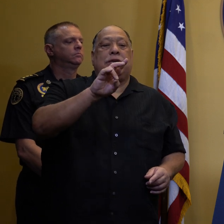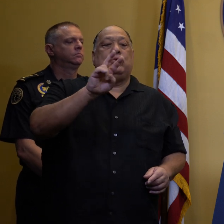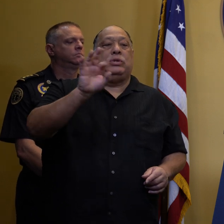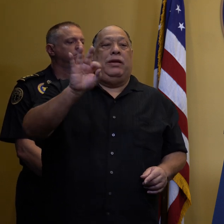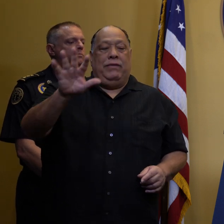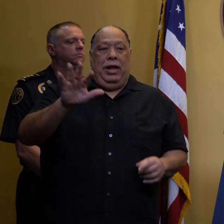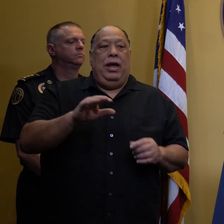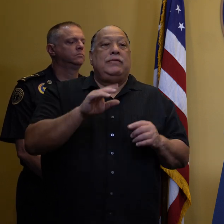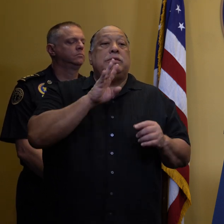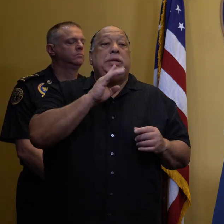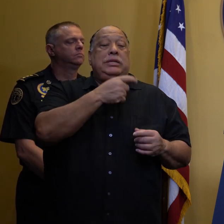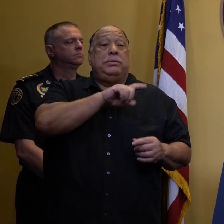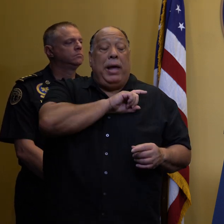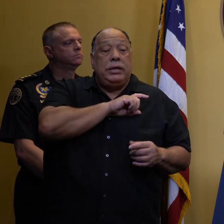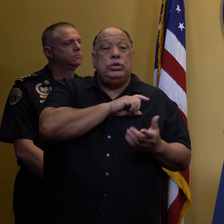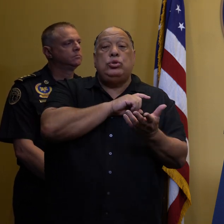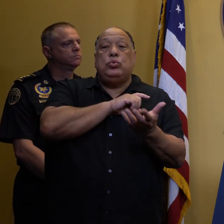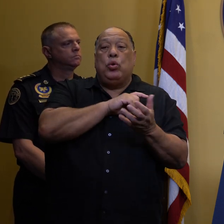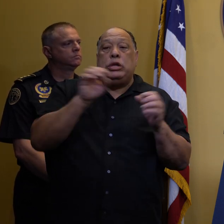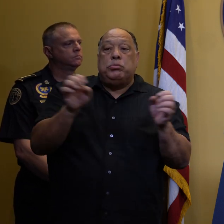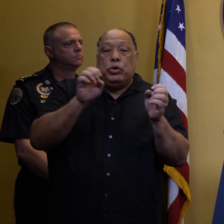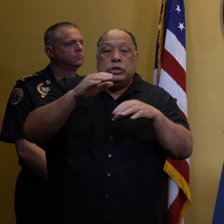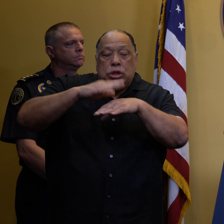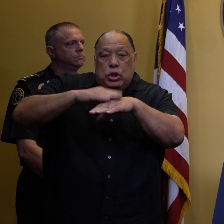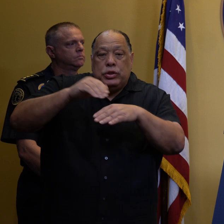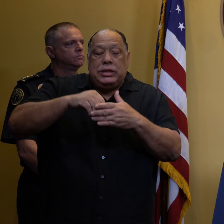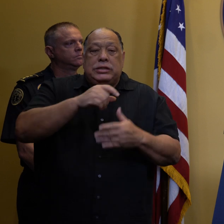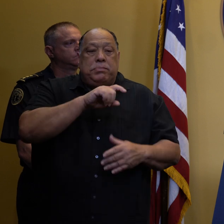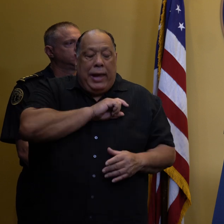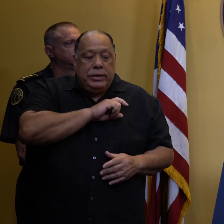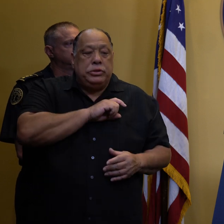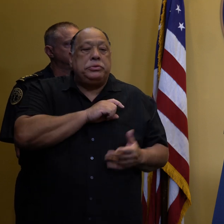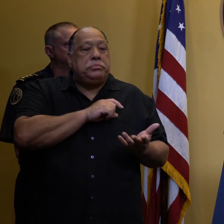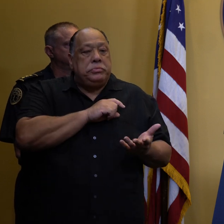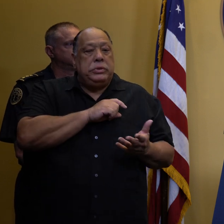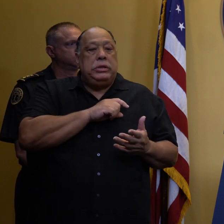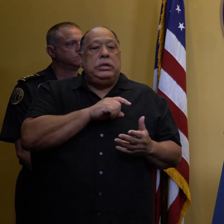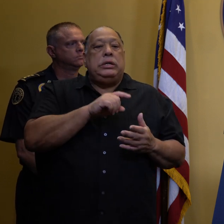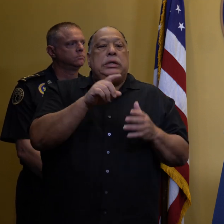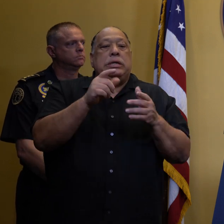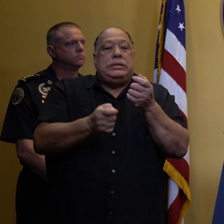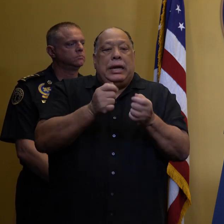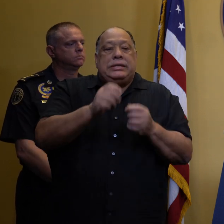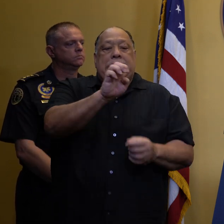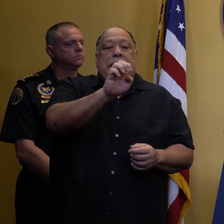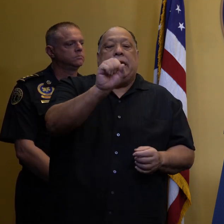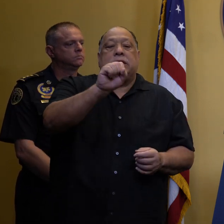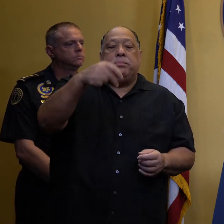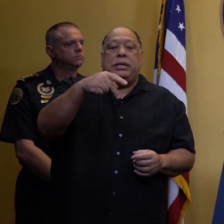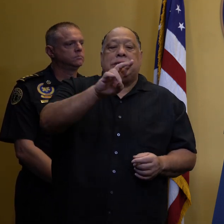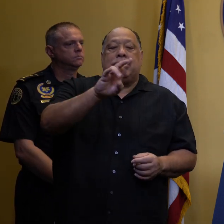you speak Spanish and would prefer emergency alerts in Spanish, text ESP